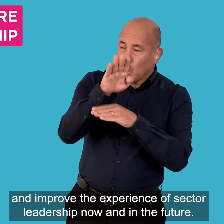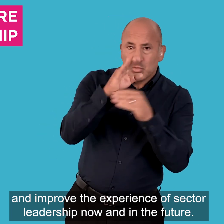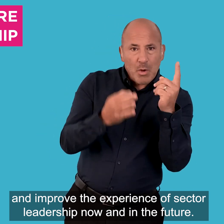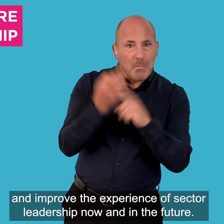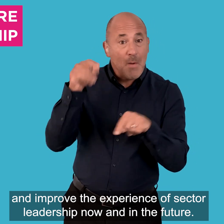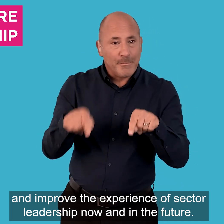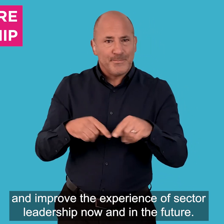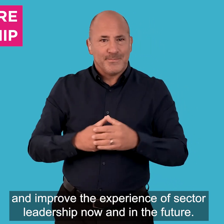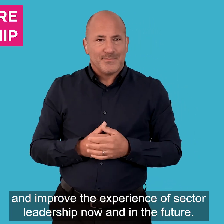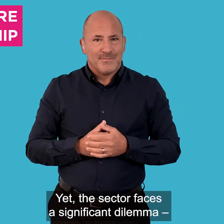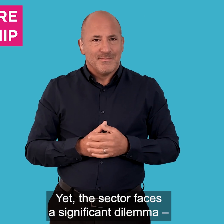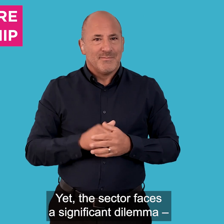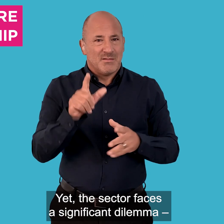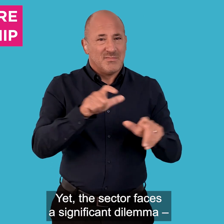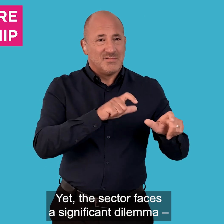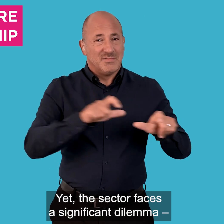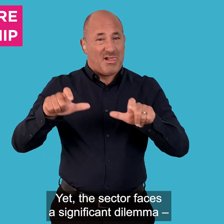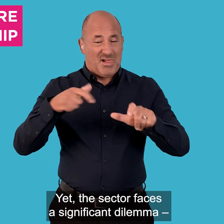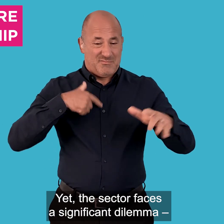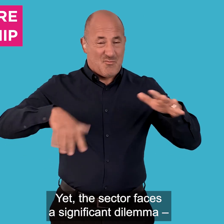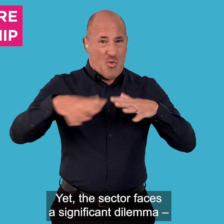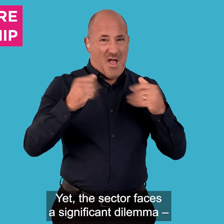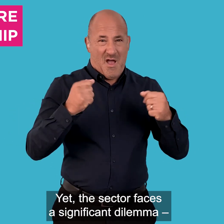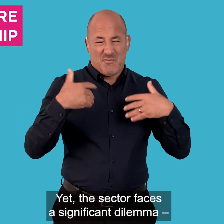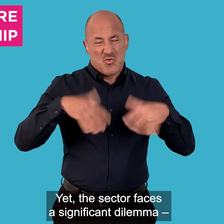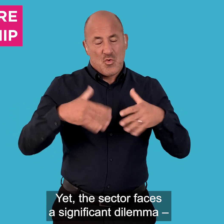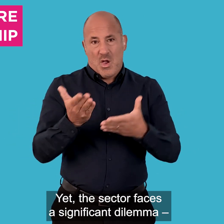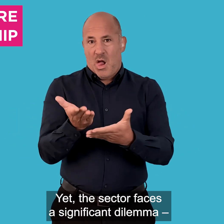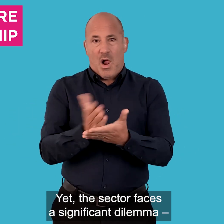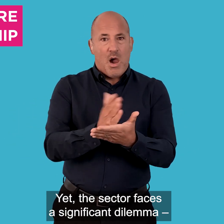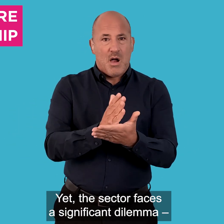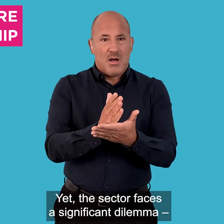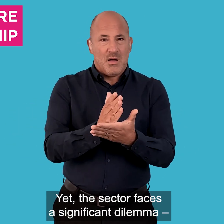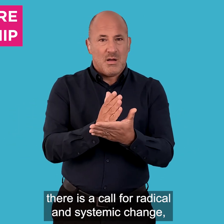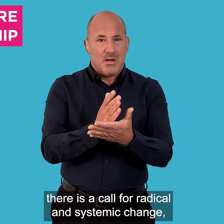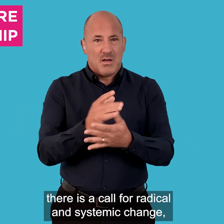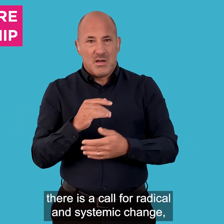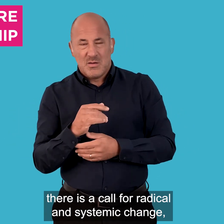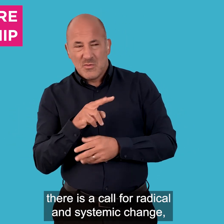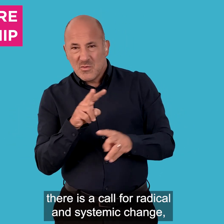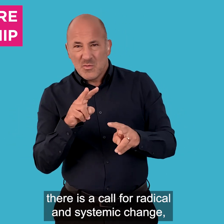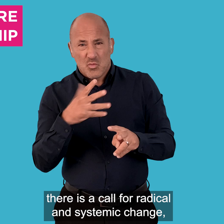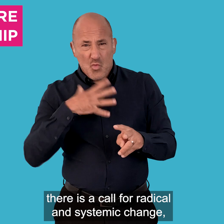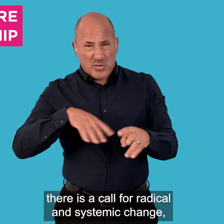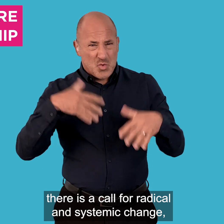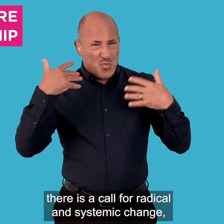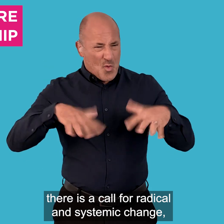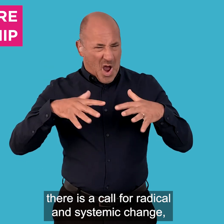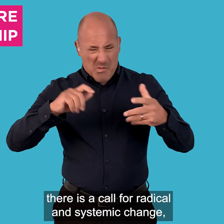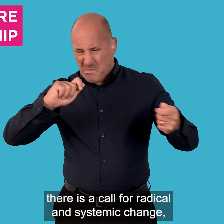future. Yet the sector faces a significant dilemma. There is a call for radical